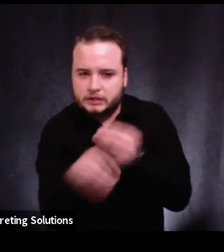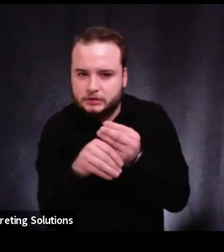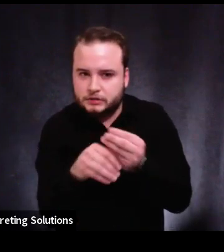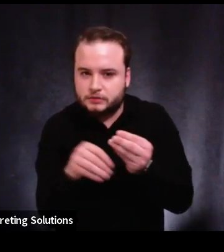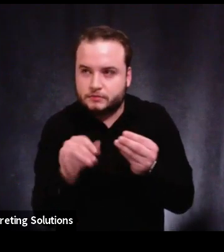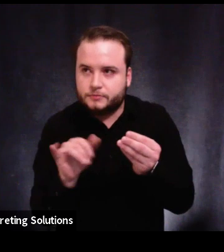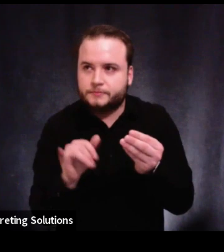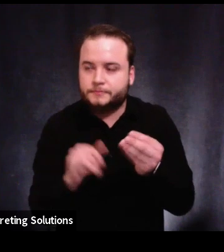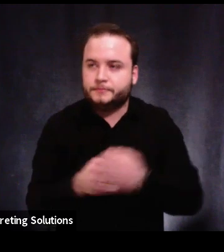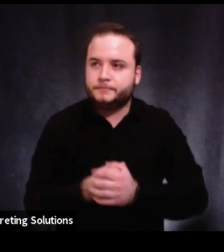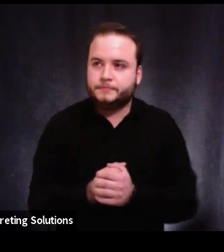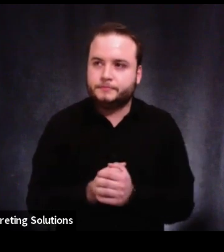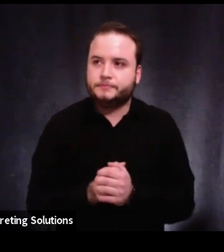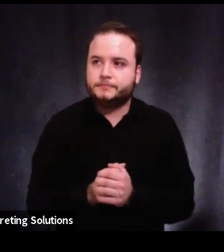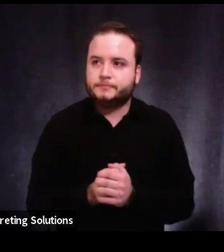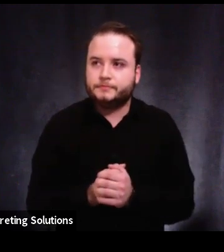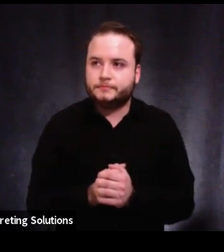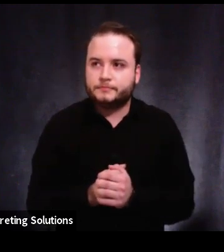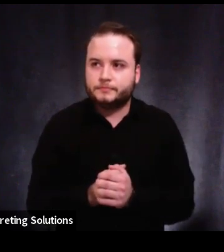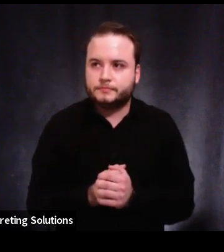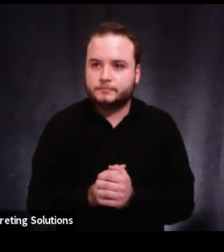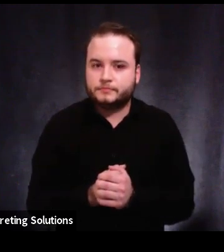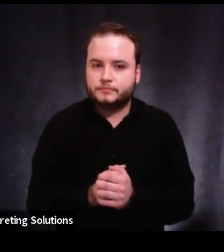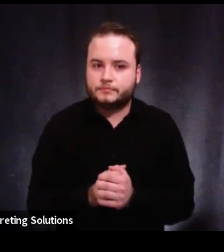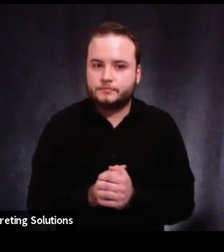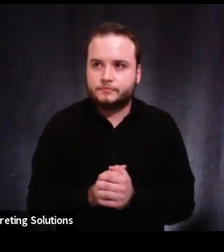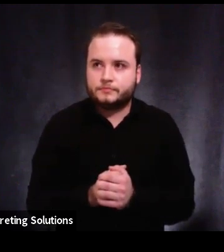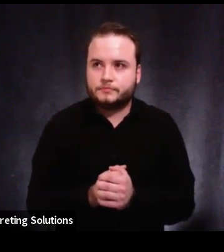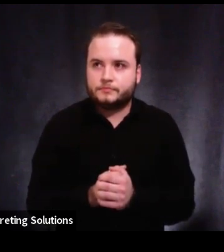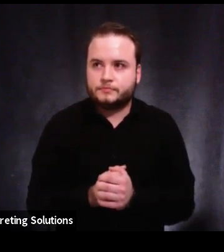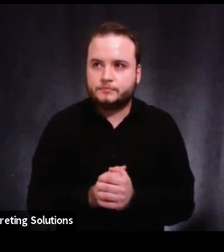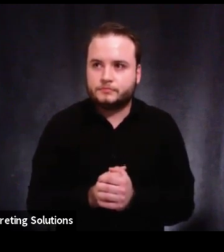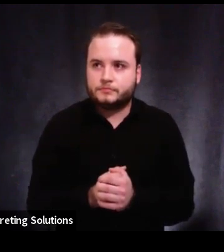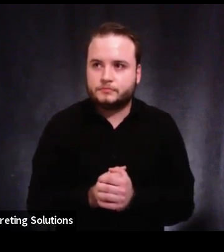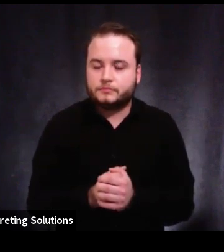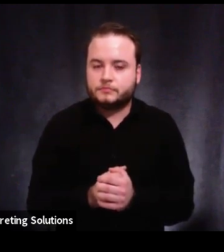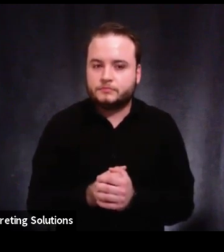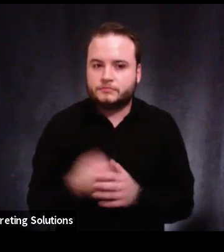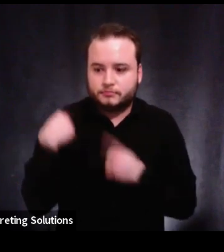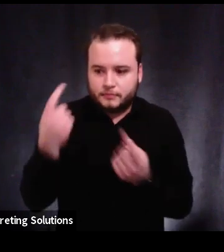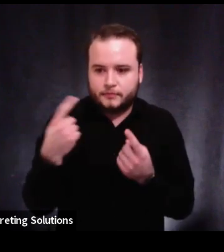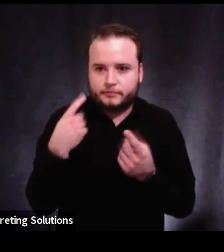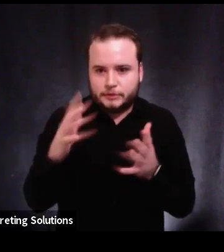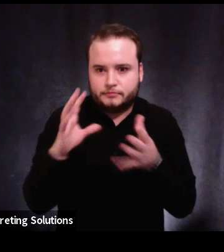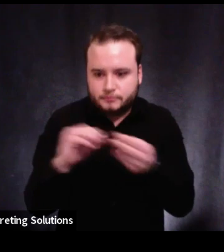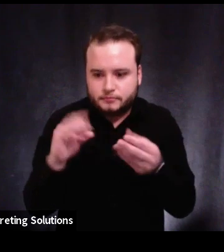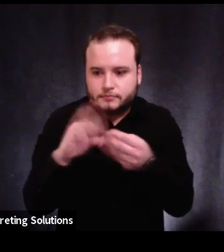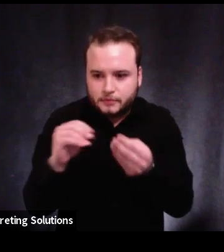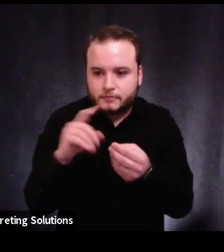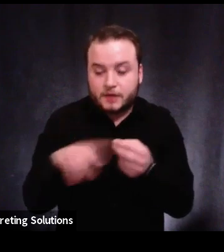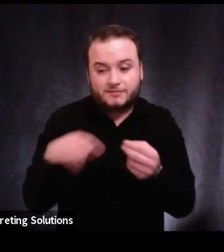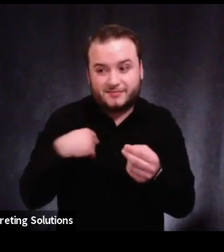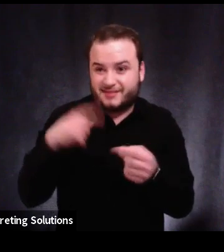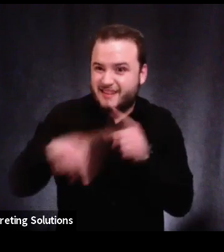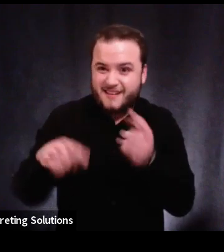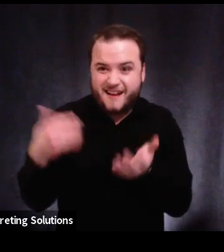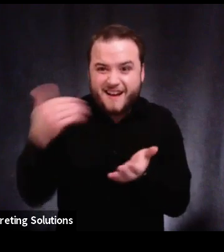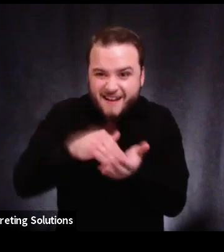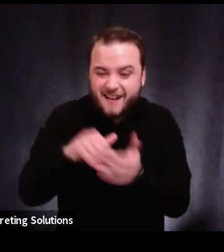us, but just we can't say it often enough that the model is